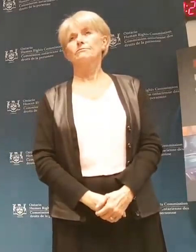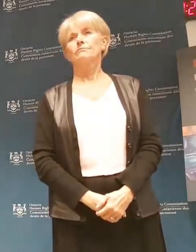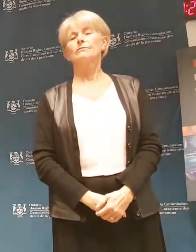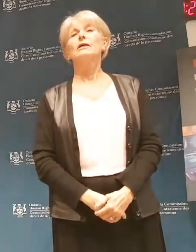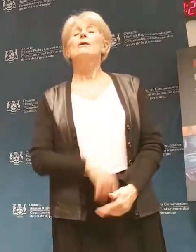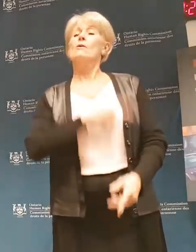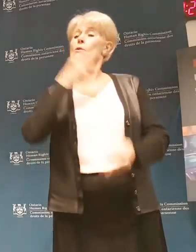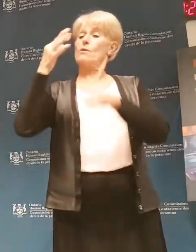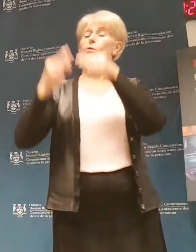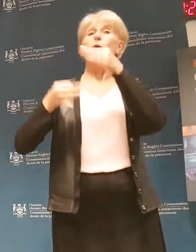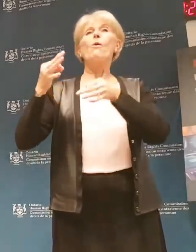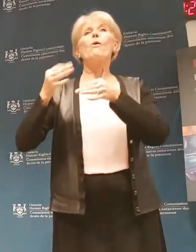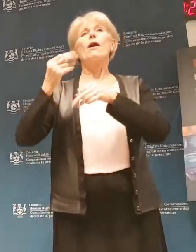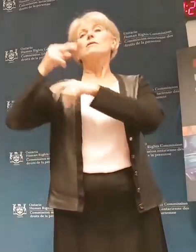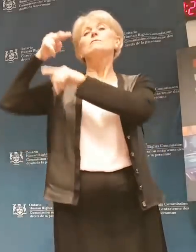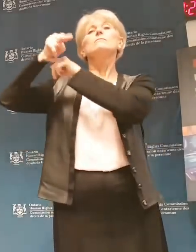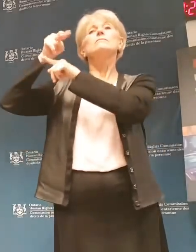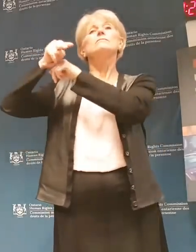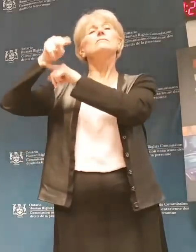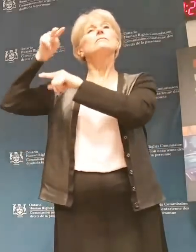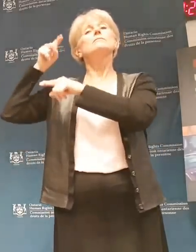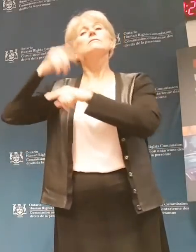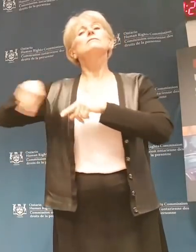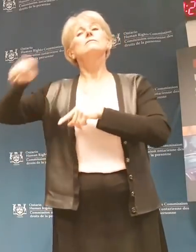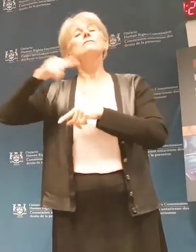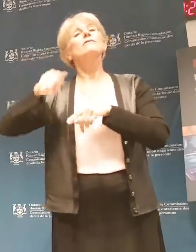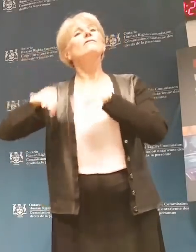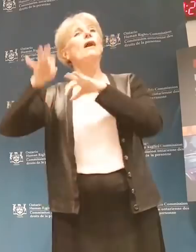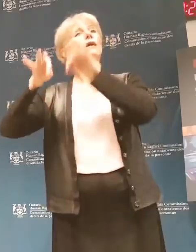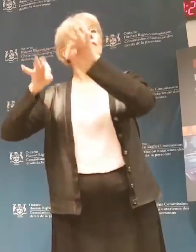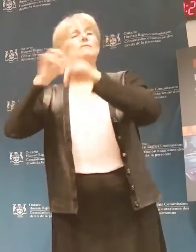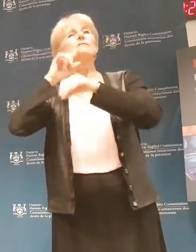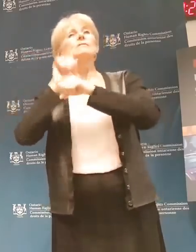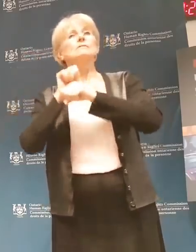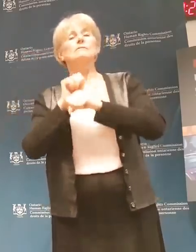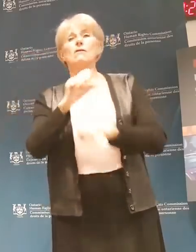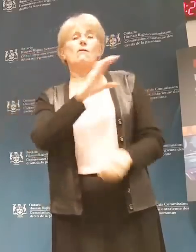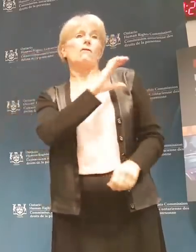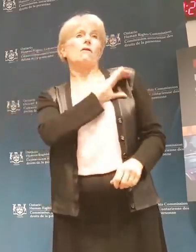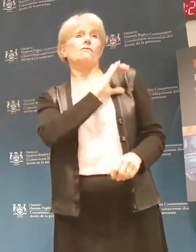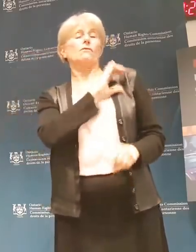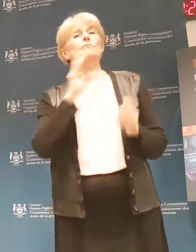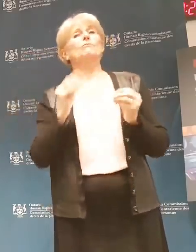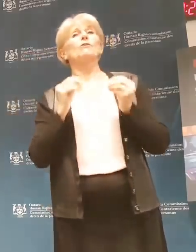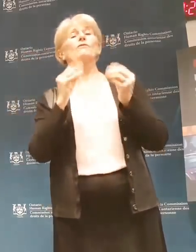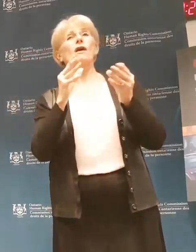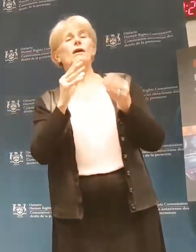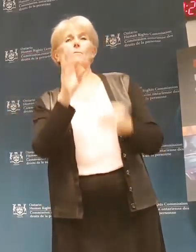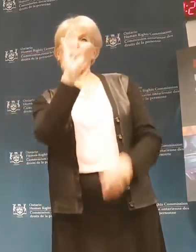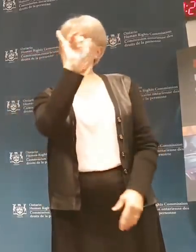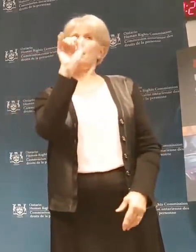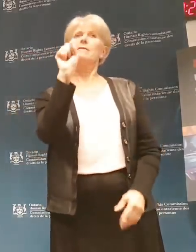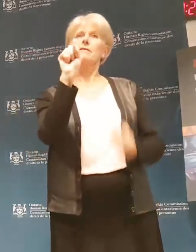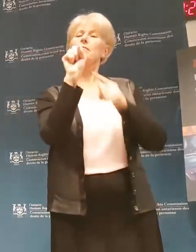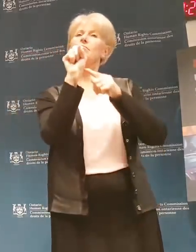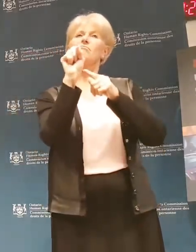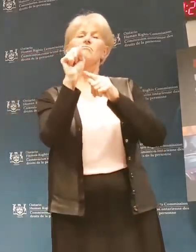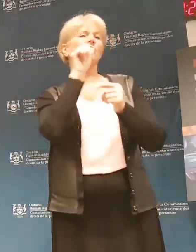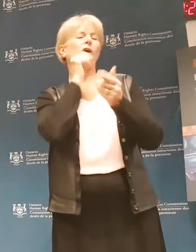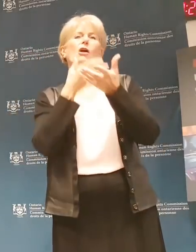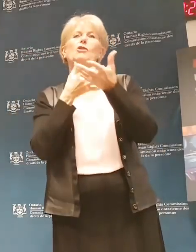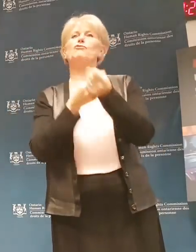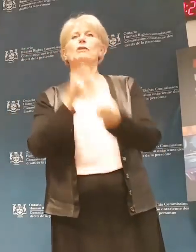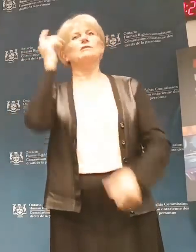The courts and oversight bodies have found incidents where officers provided biased and